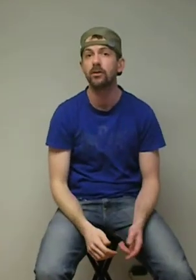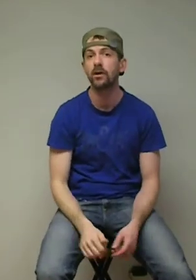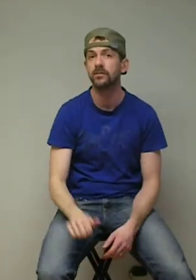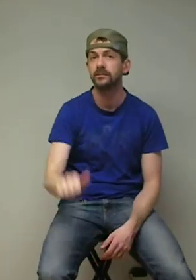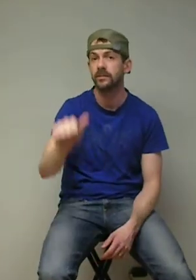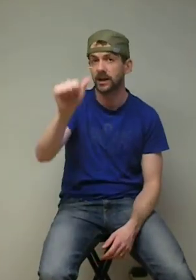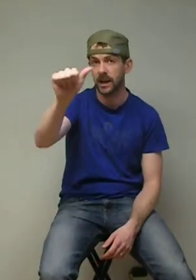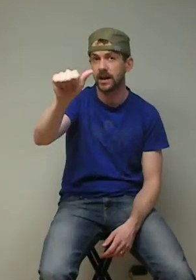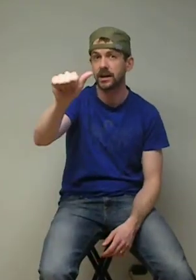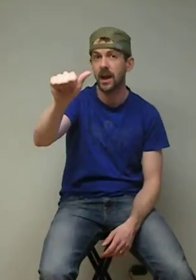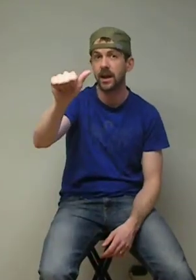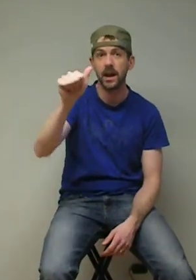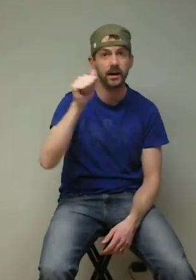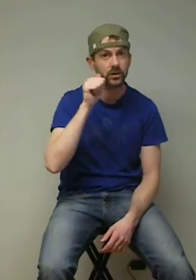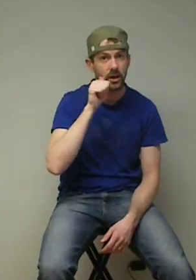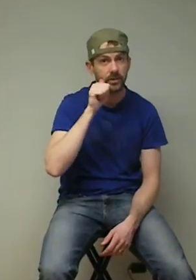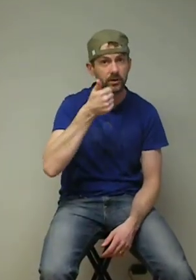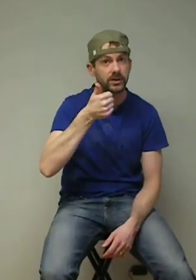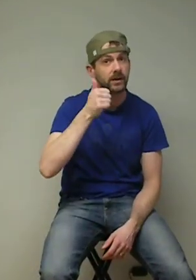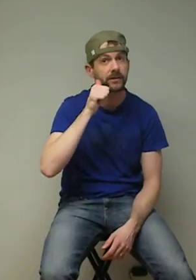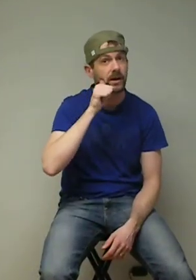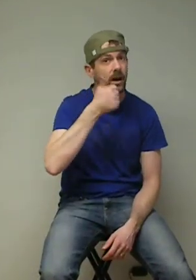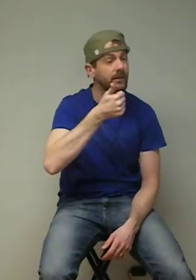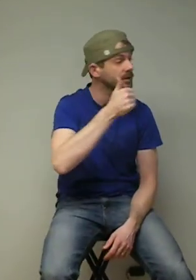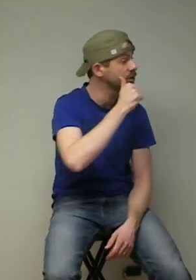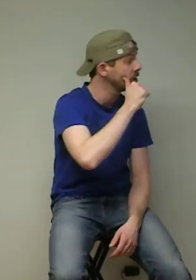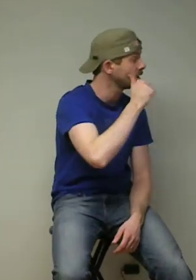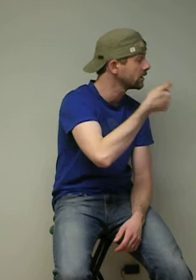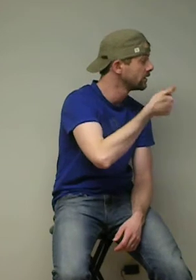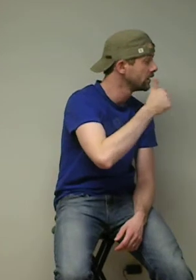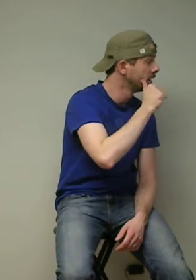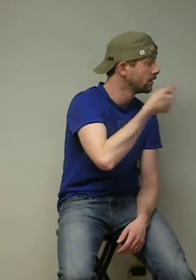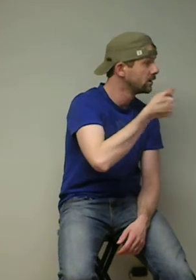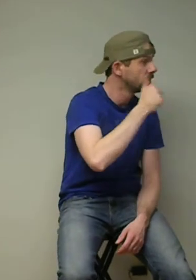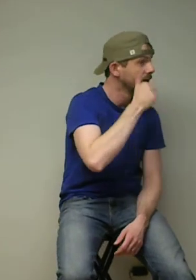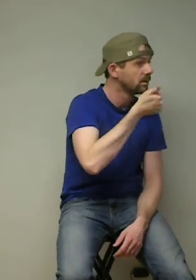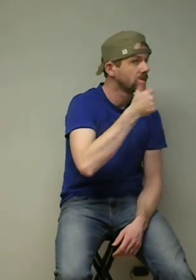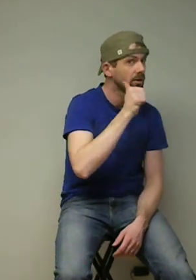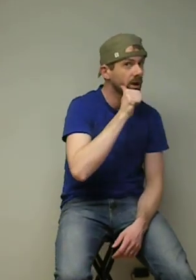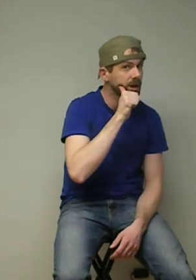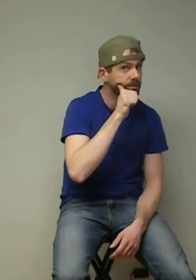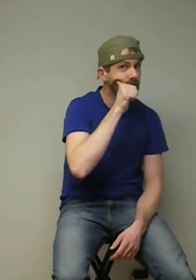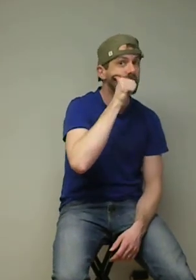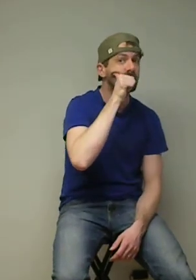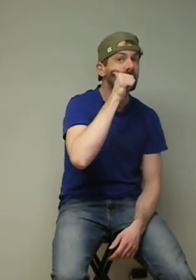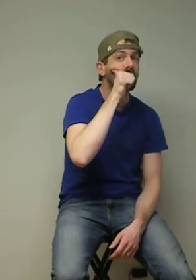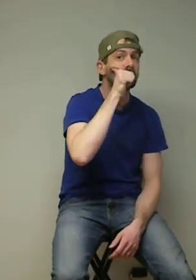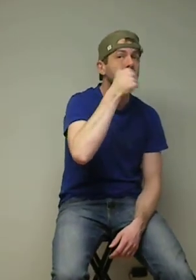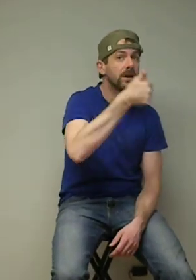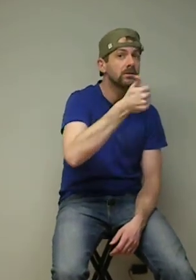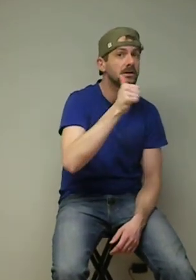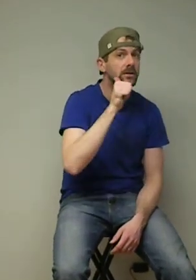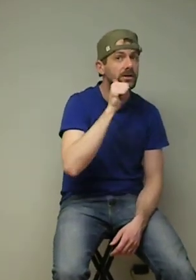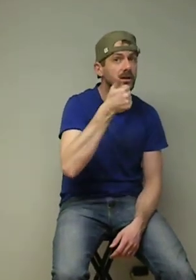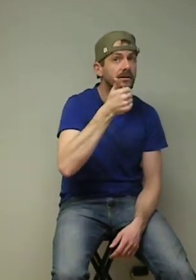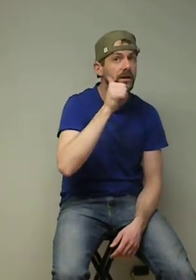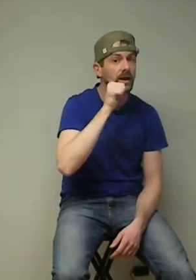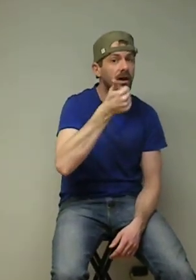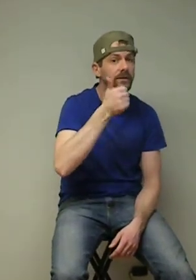Tomorrow, again an A hand shape, and I'm just going to flick off your cheek. You're not going to push your cheek up and out, you're just going to flick it off the